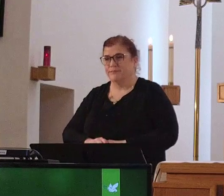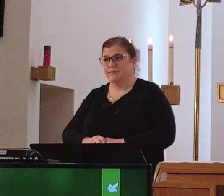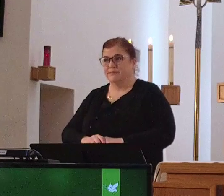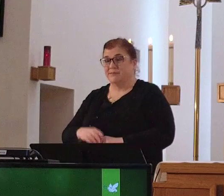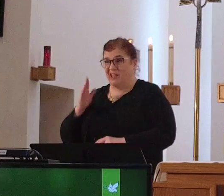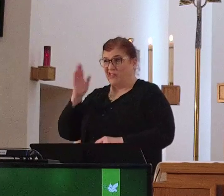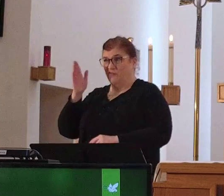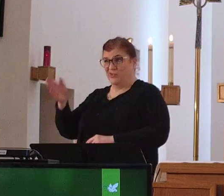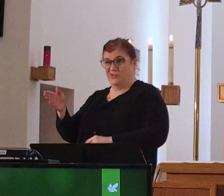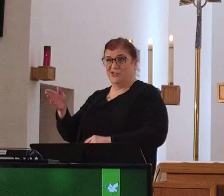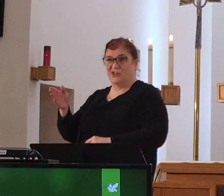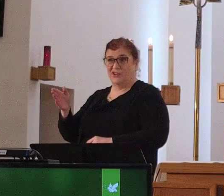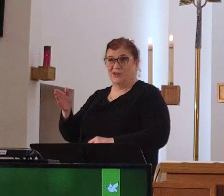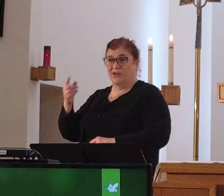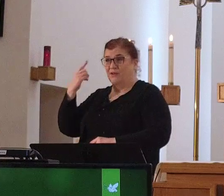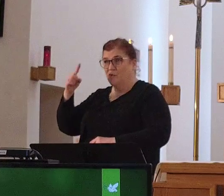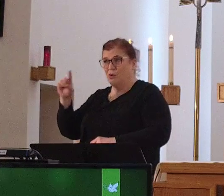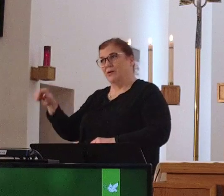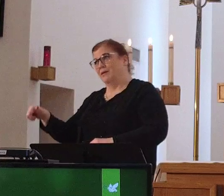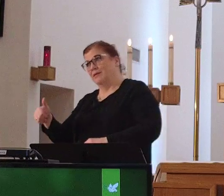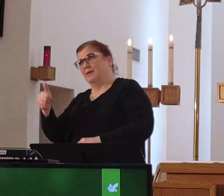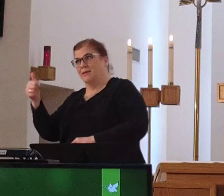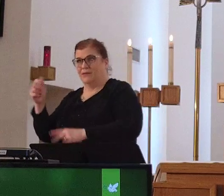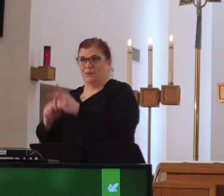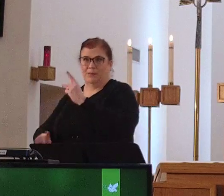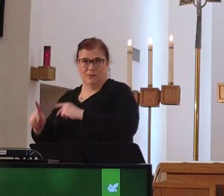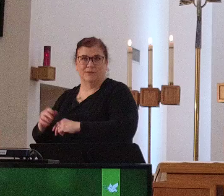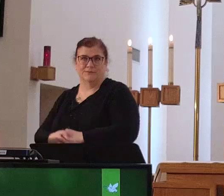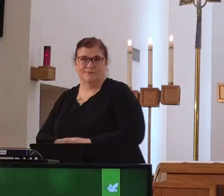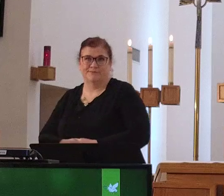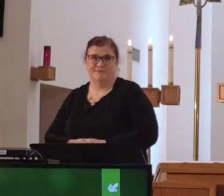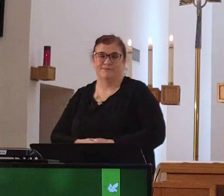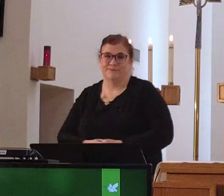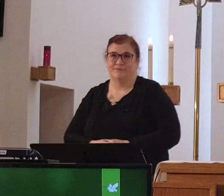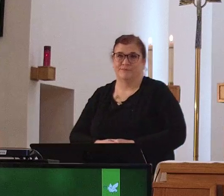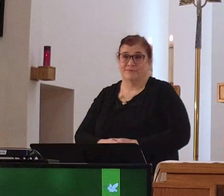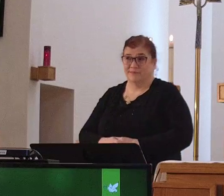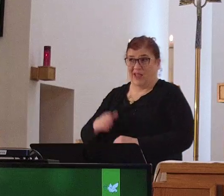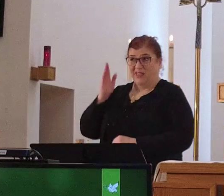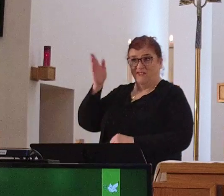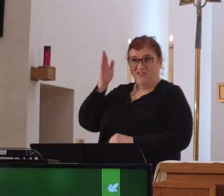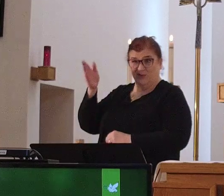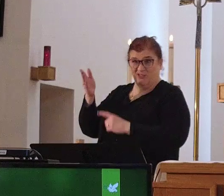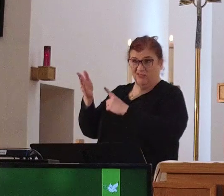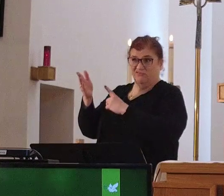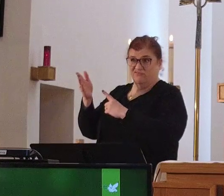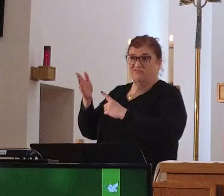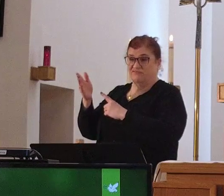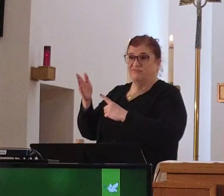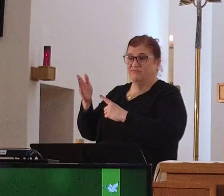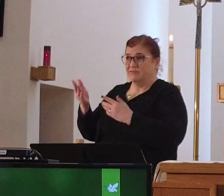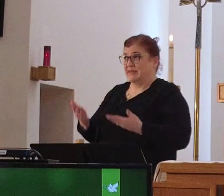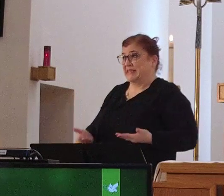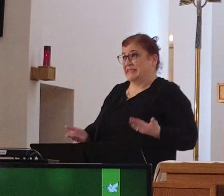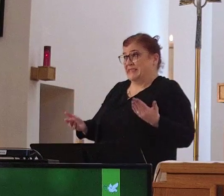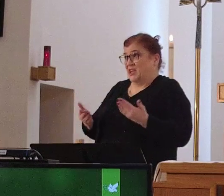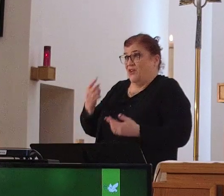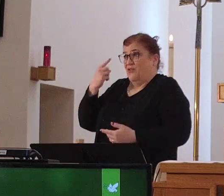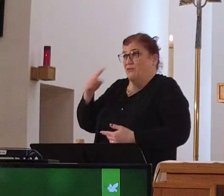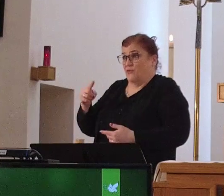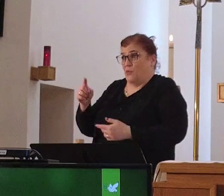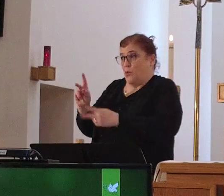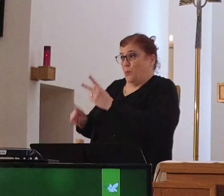That future is for somebody else. That future is here